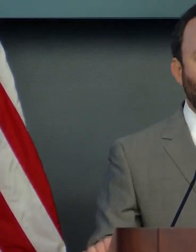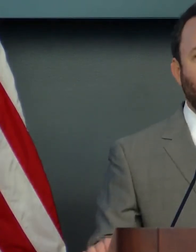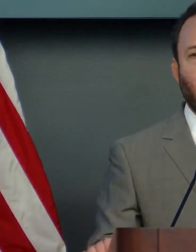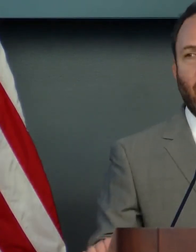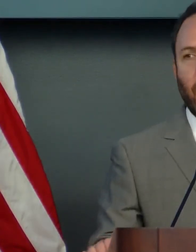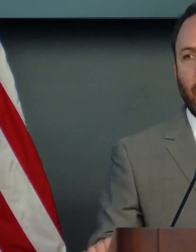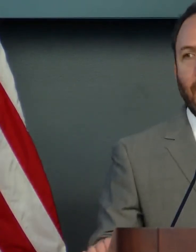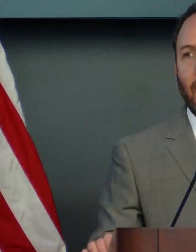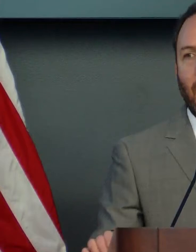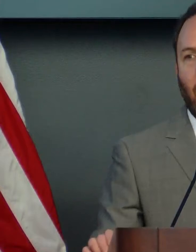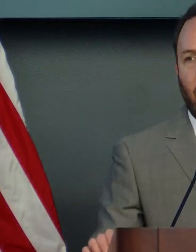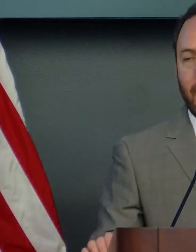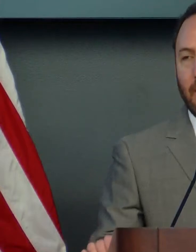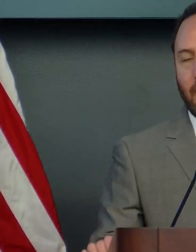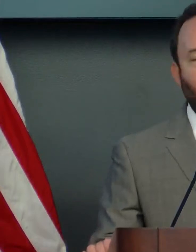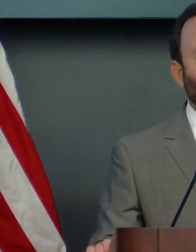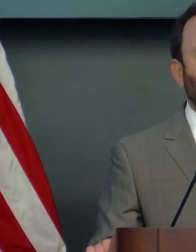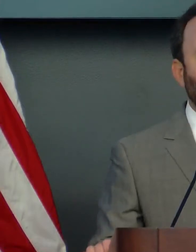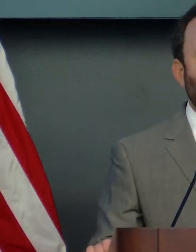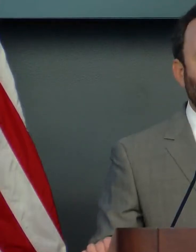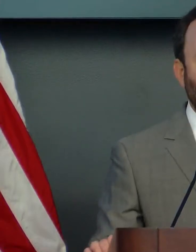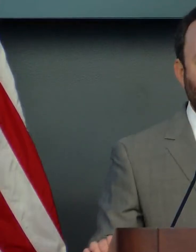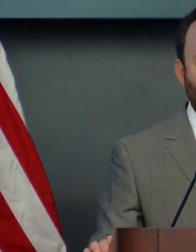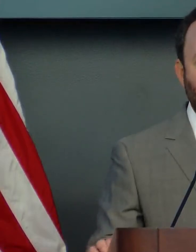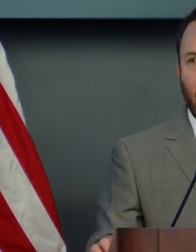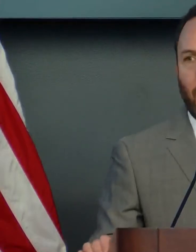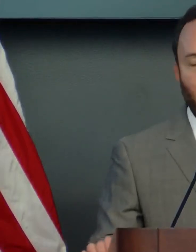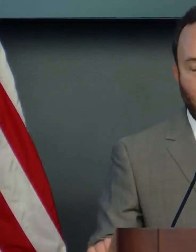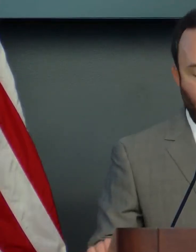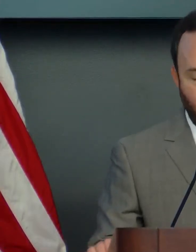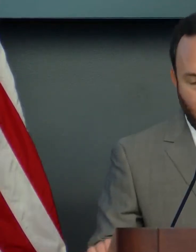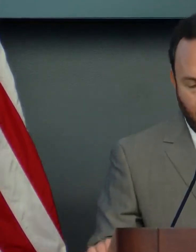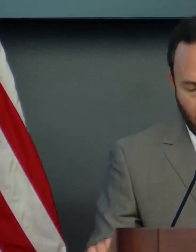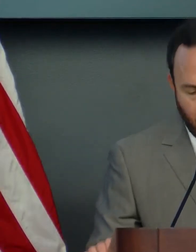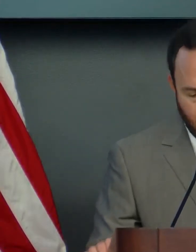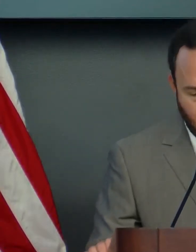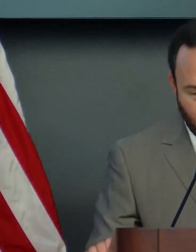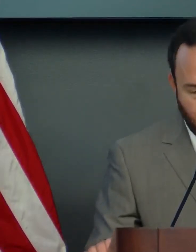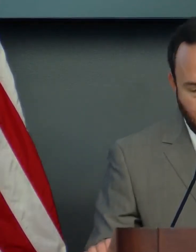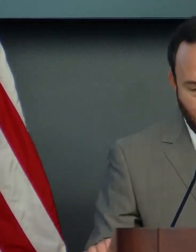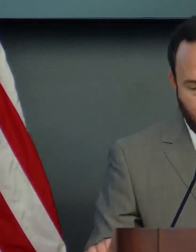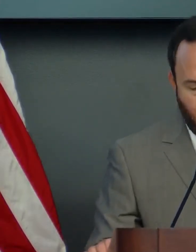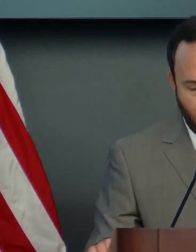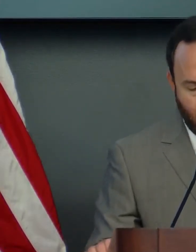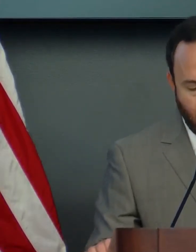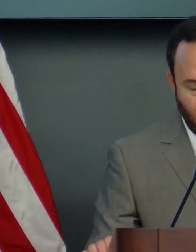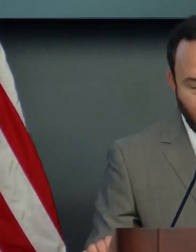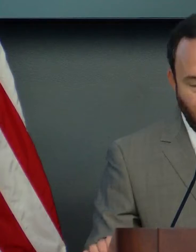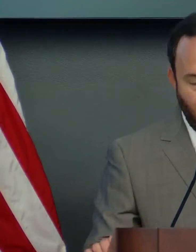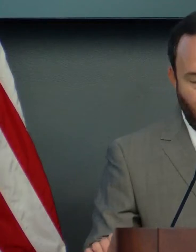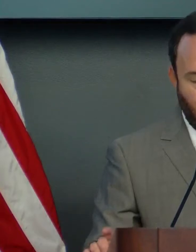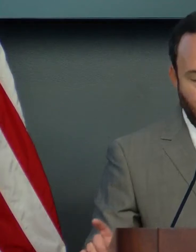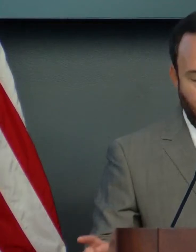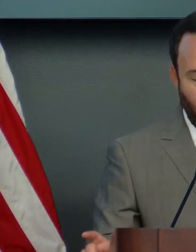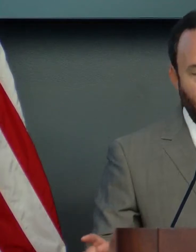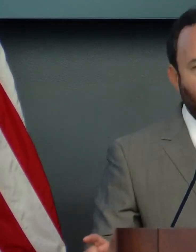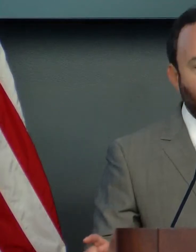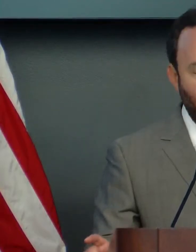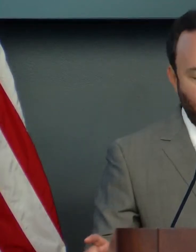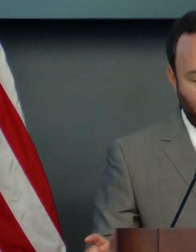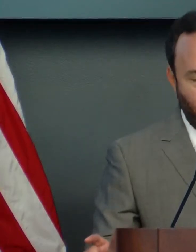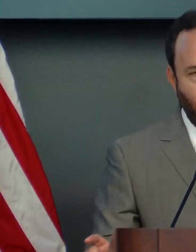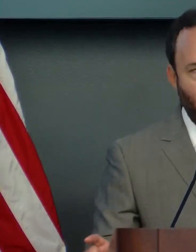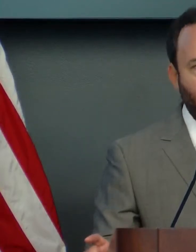people diagnosed with COVID on any given day right now than there have been at any point in time during this pandemic. Our